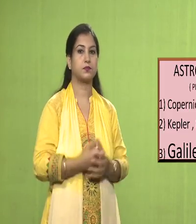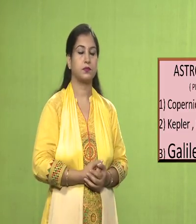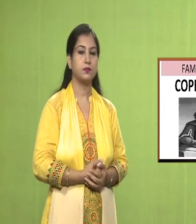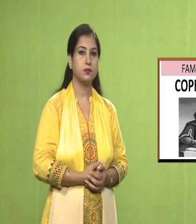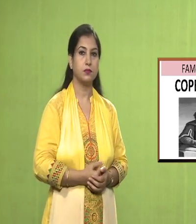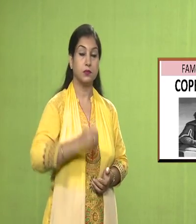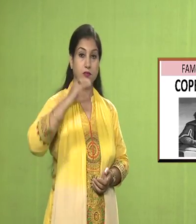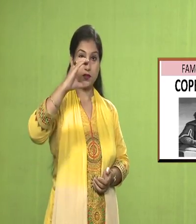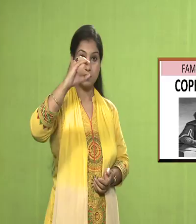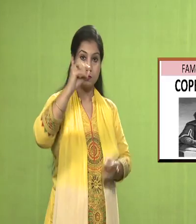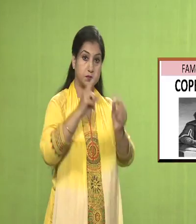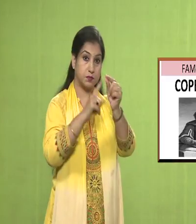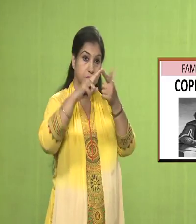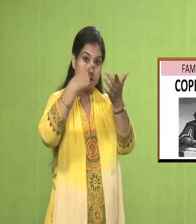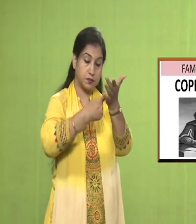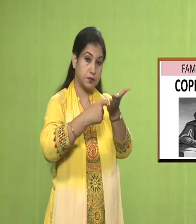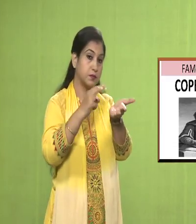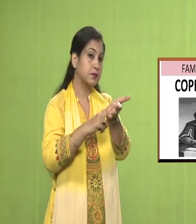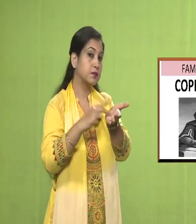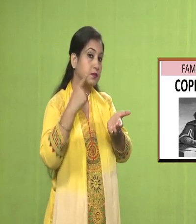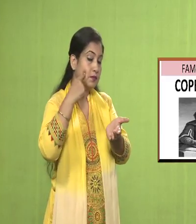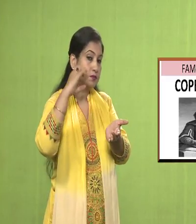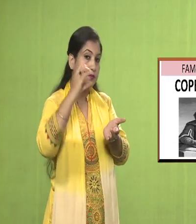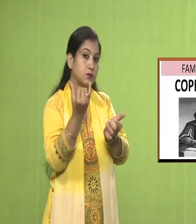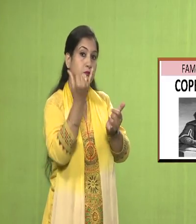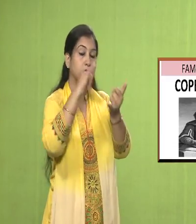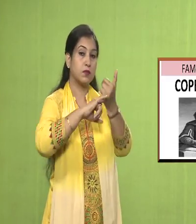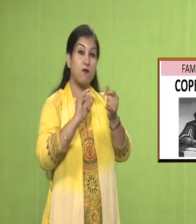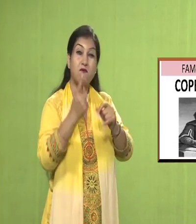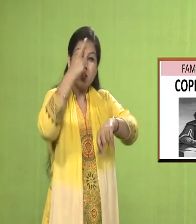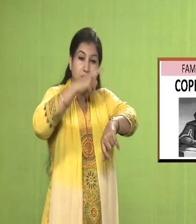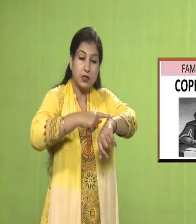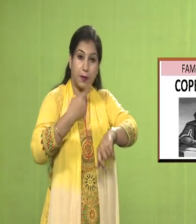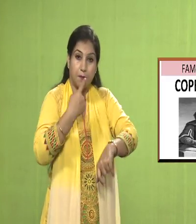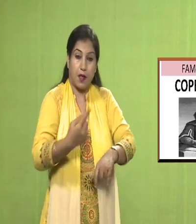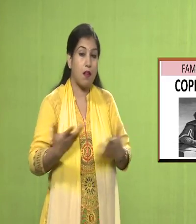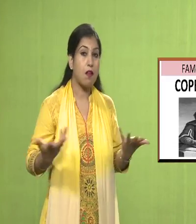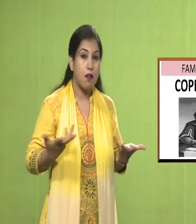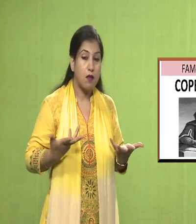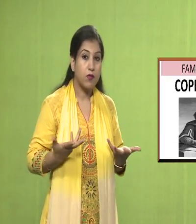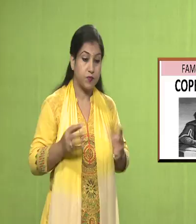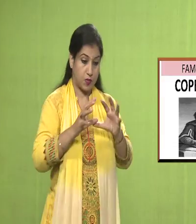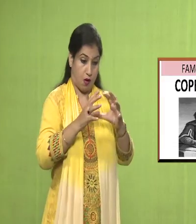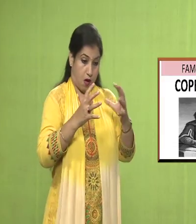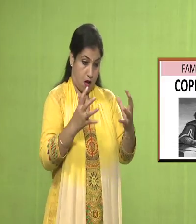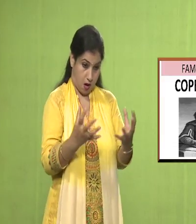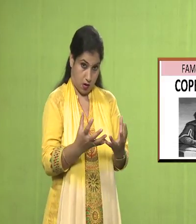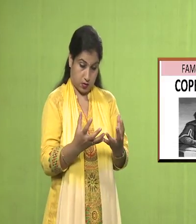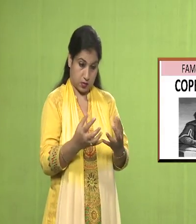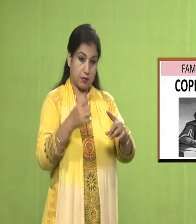The Copernicus, for the first time, told that the Earth and other